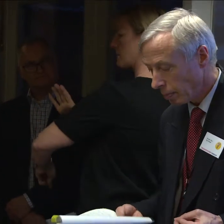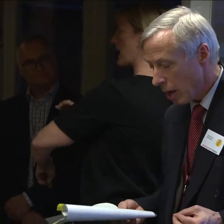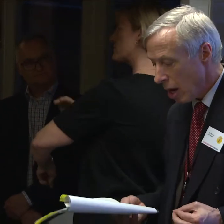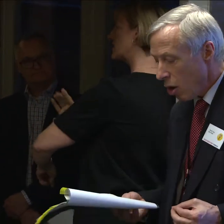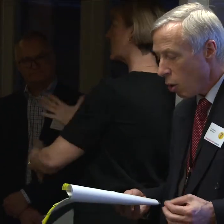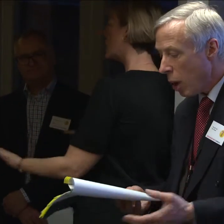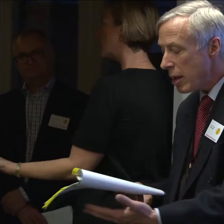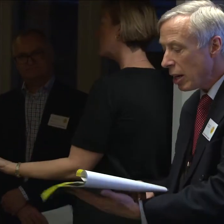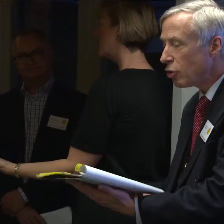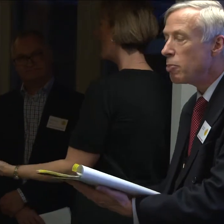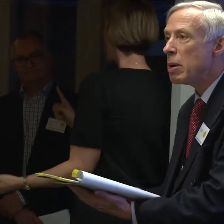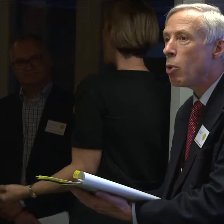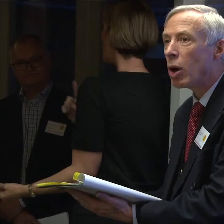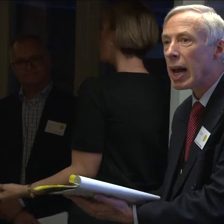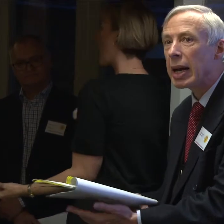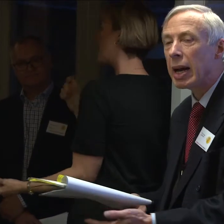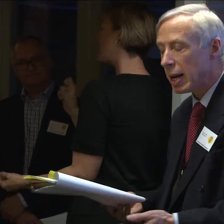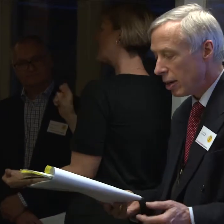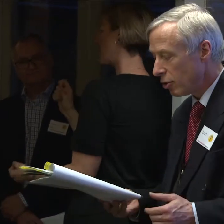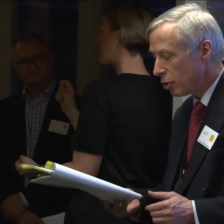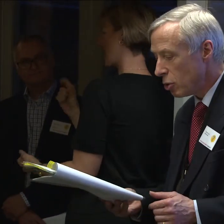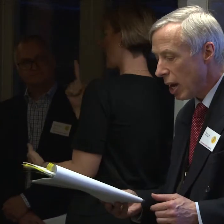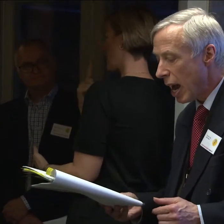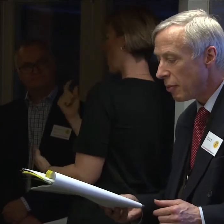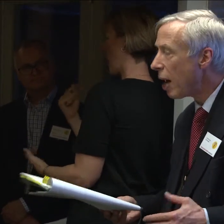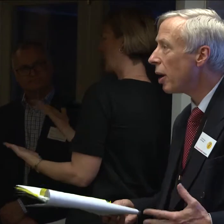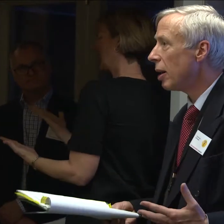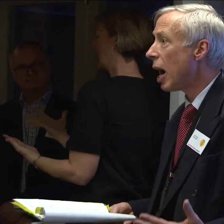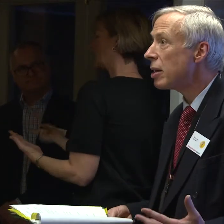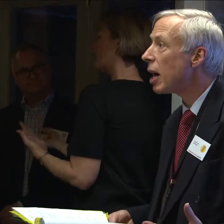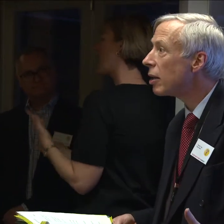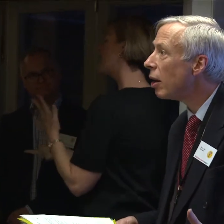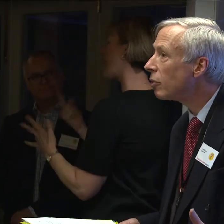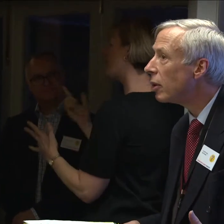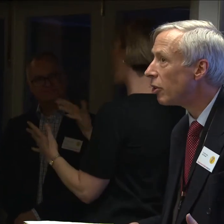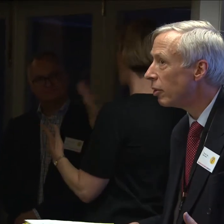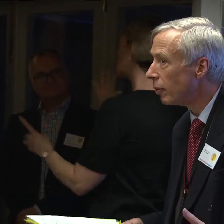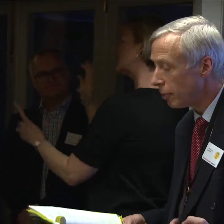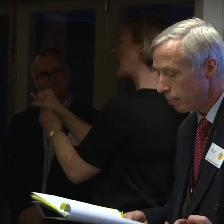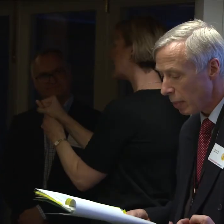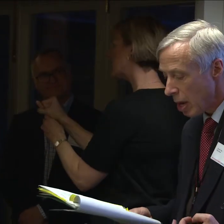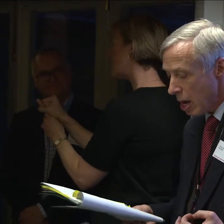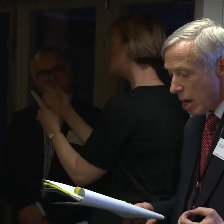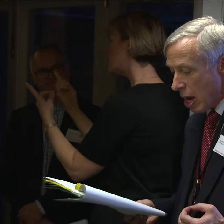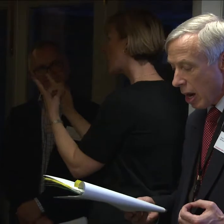or why they should be more likely to have other undiagnosed conditions.